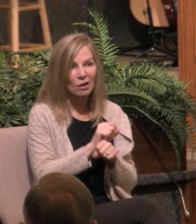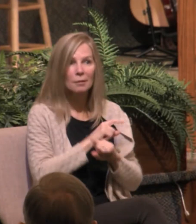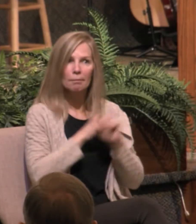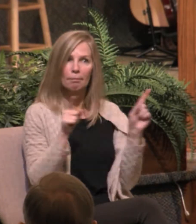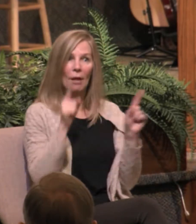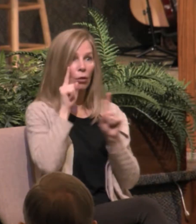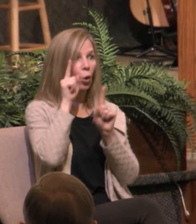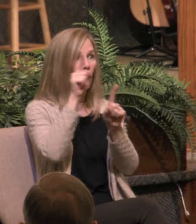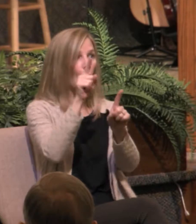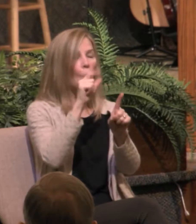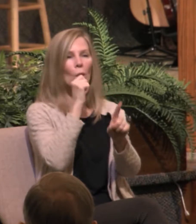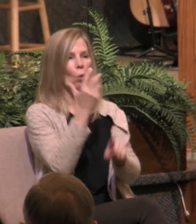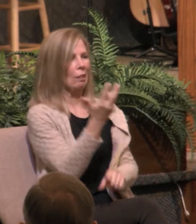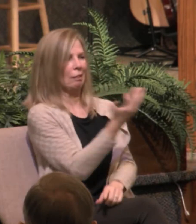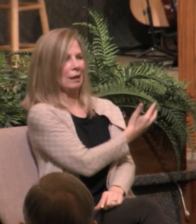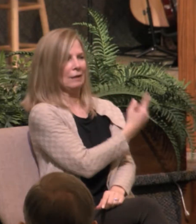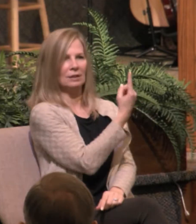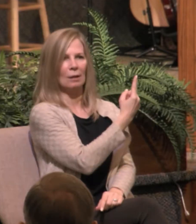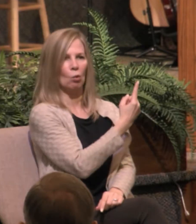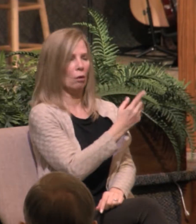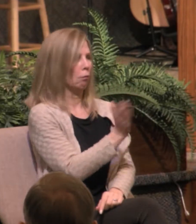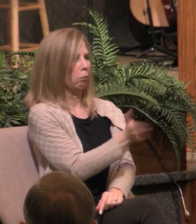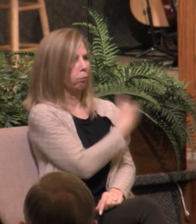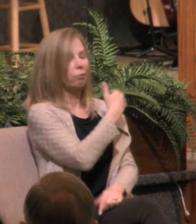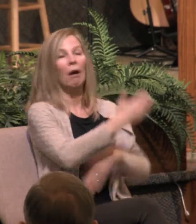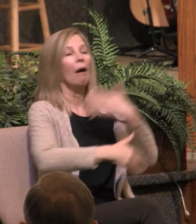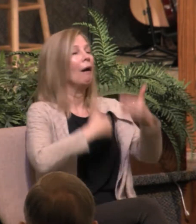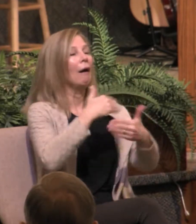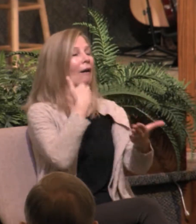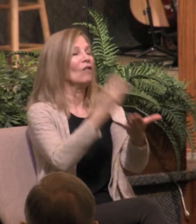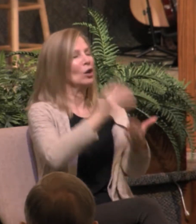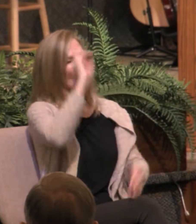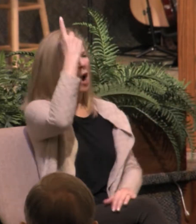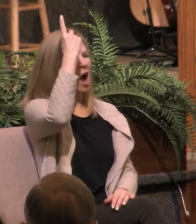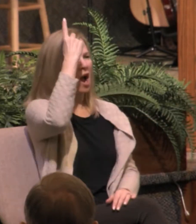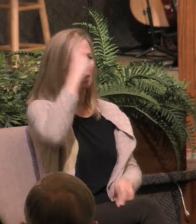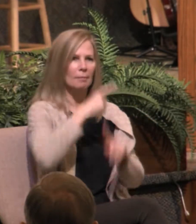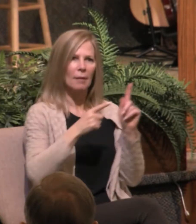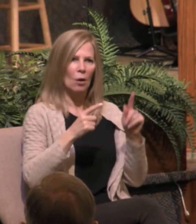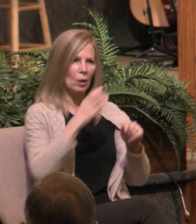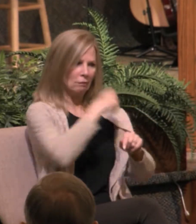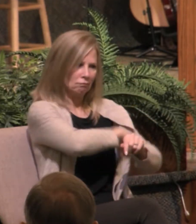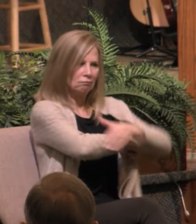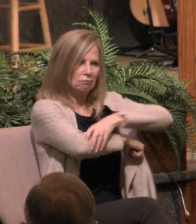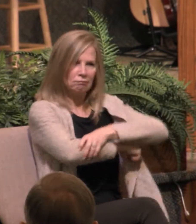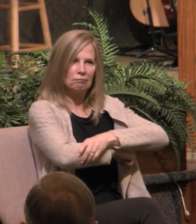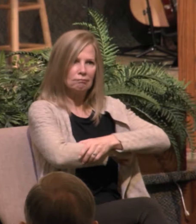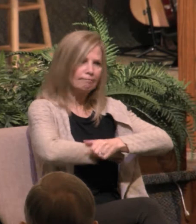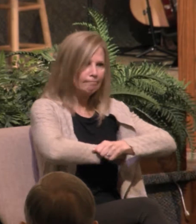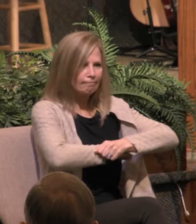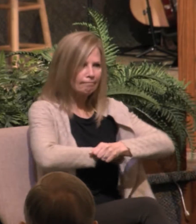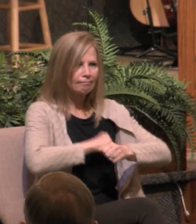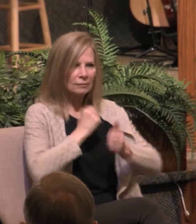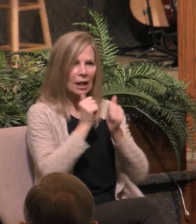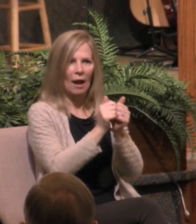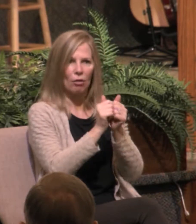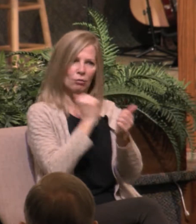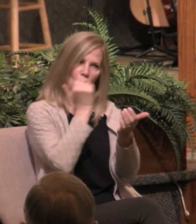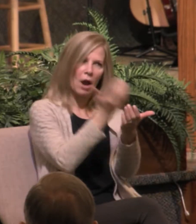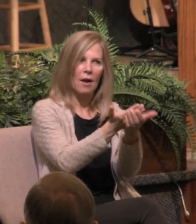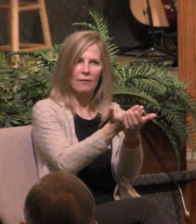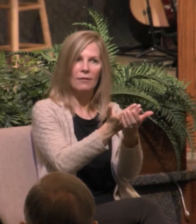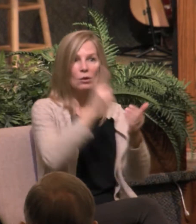not leaving anybody behind. The goal isn't to get there first, it's to make sure that we link arms and we get there together. And so my hope is